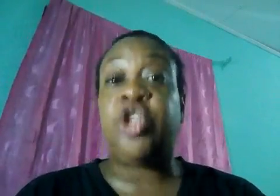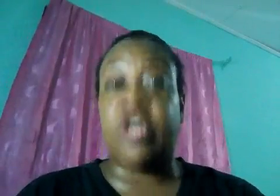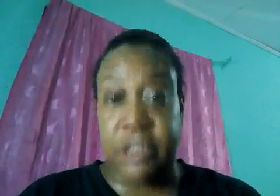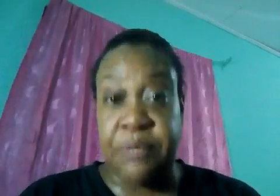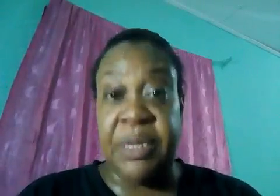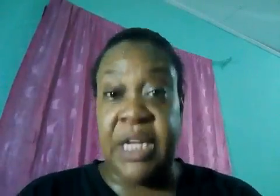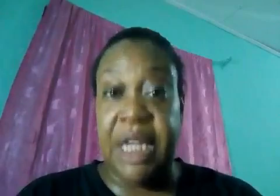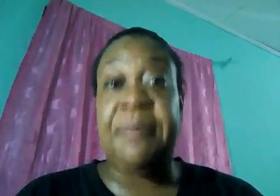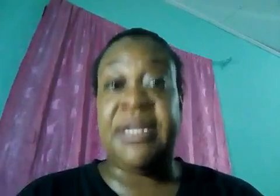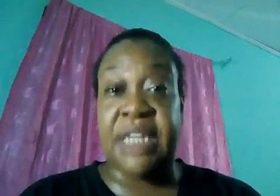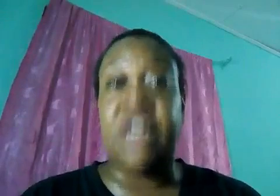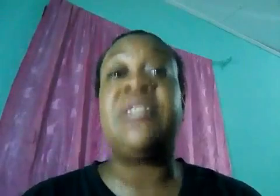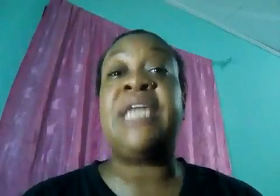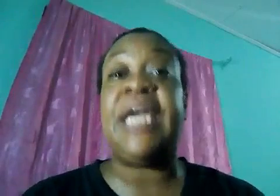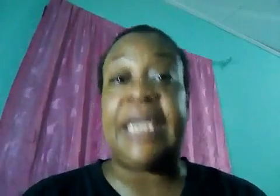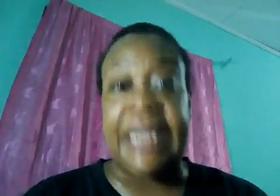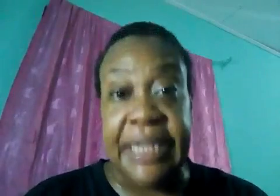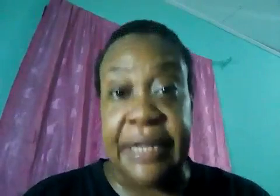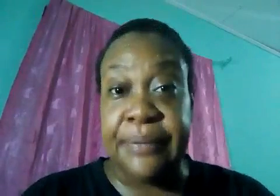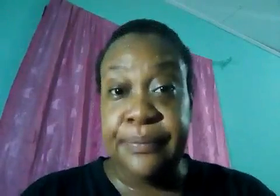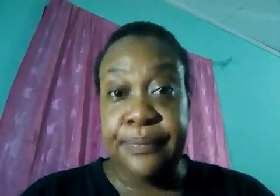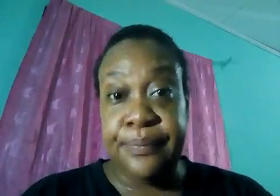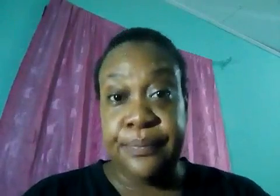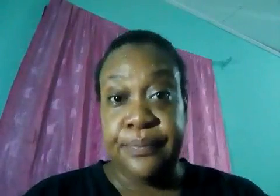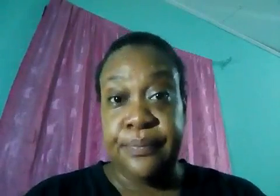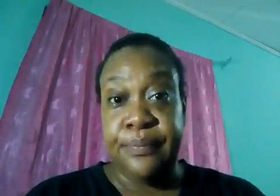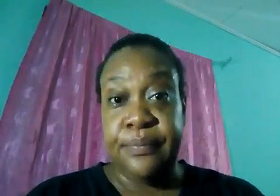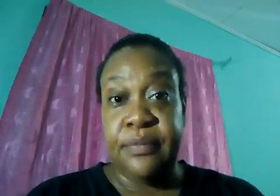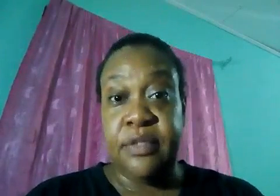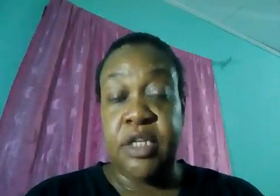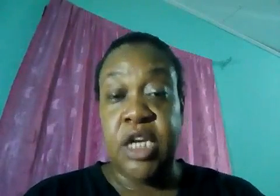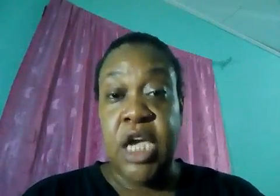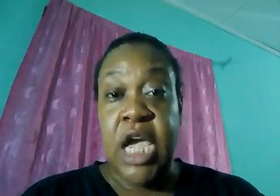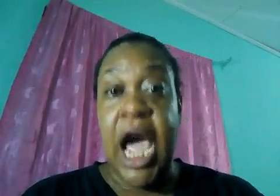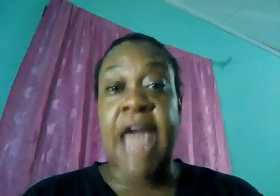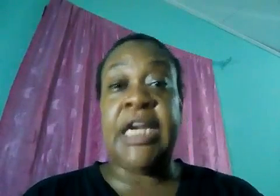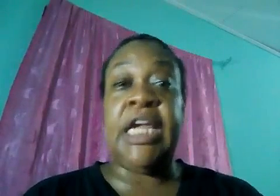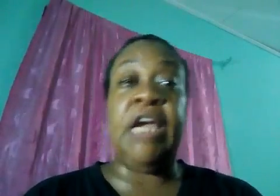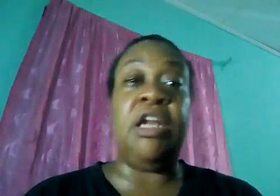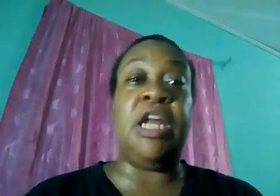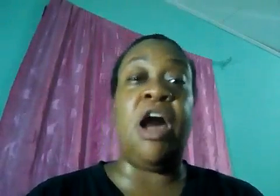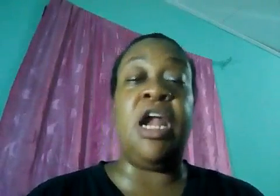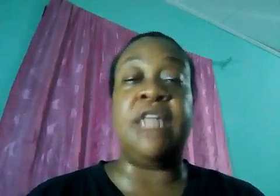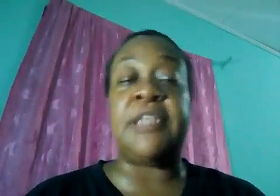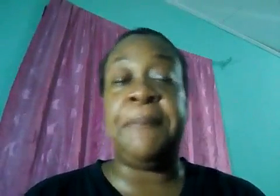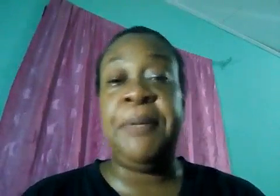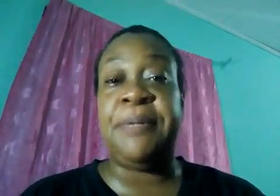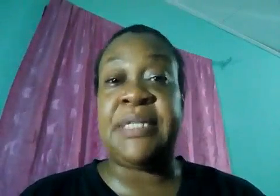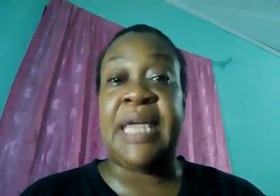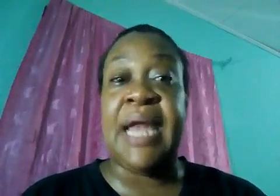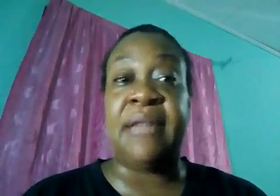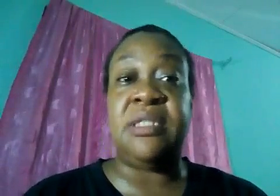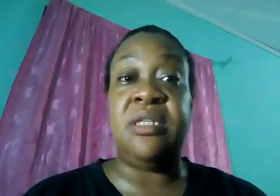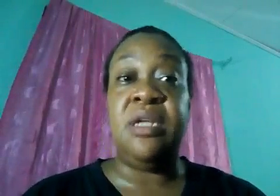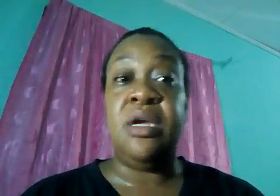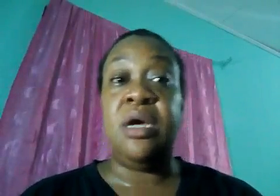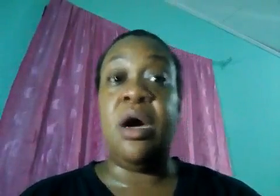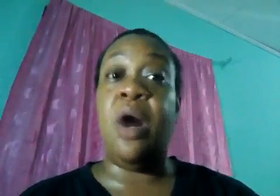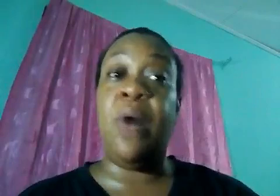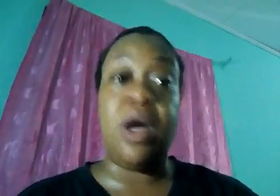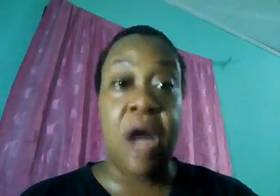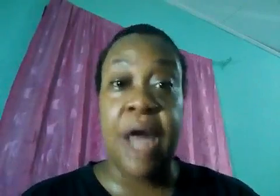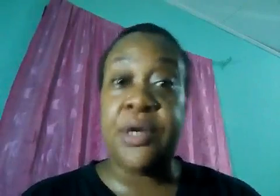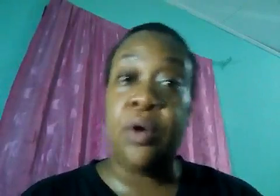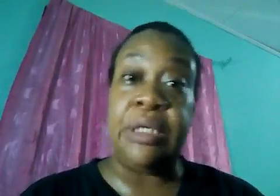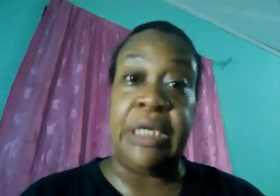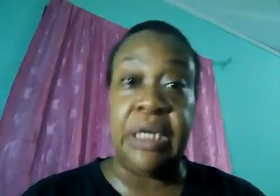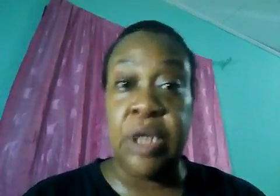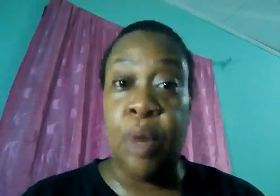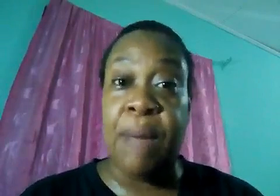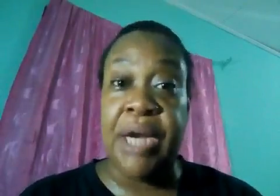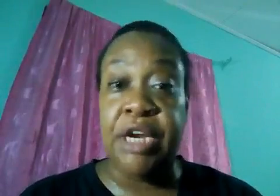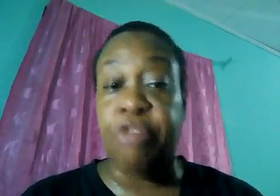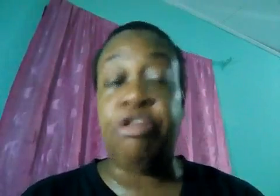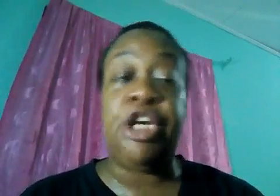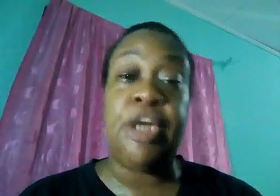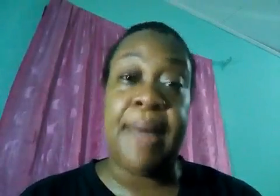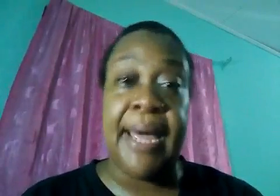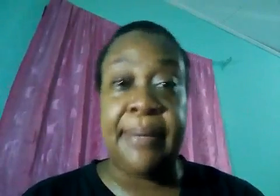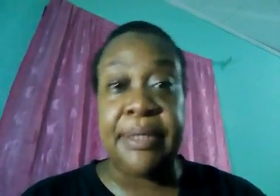it better you take heed. And a lot of people say that our God don't kill nobody. Read your Bible.